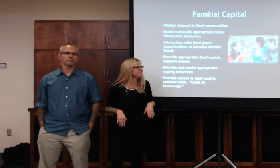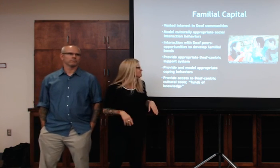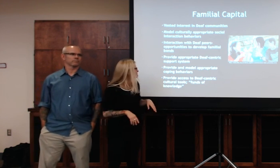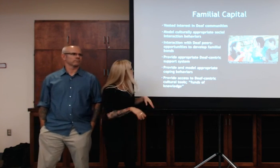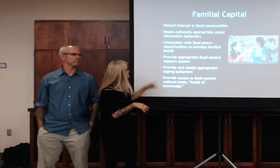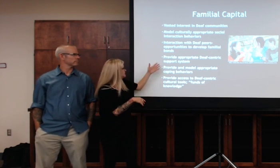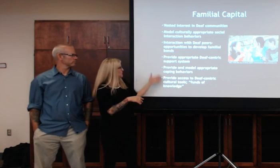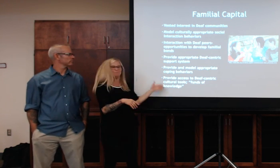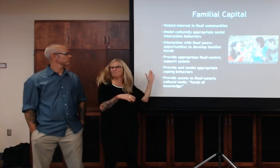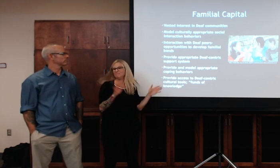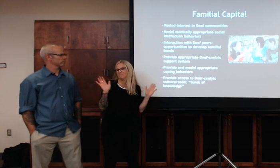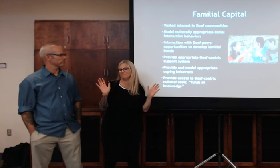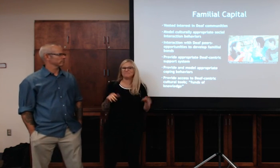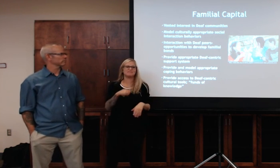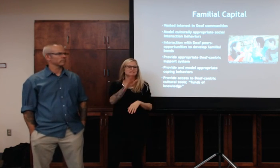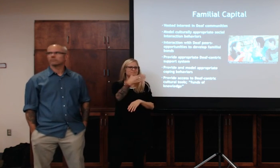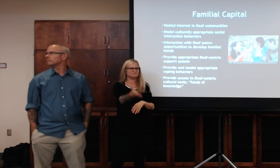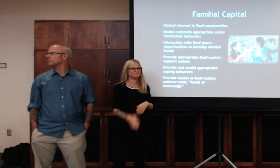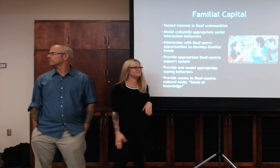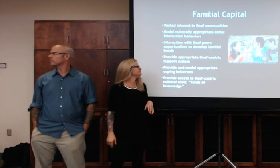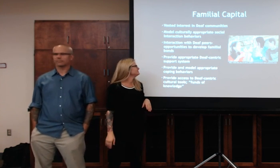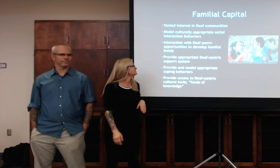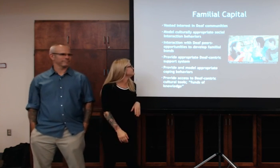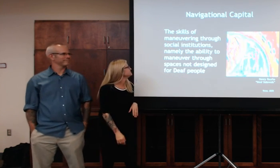family, incorporating the deaf community.